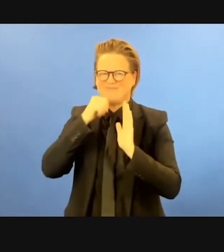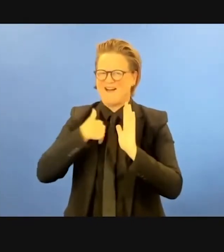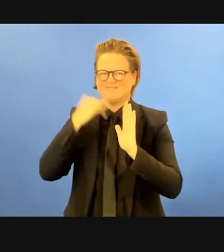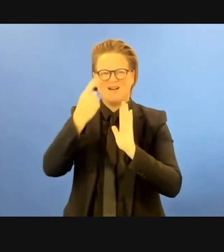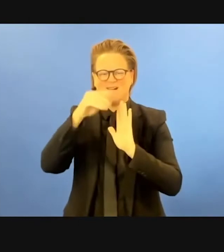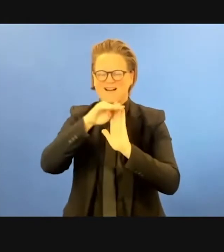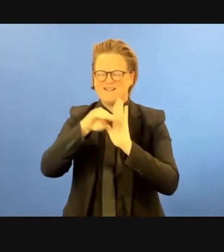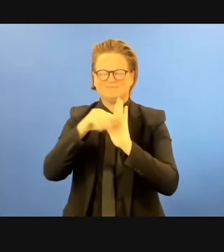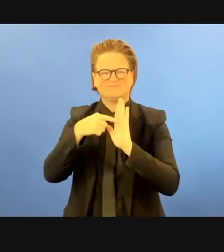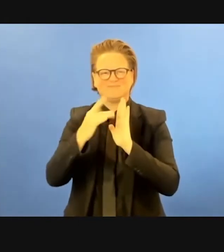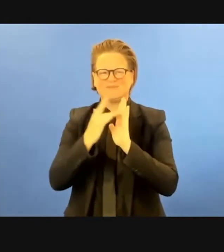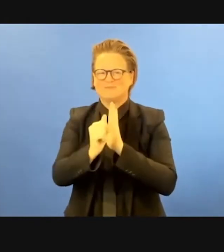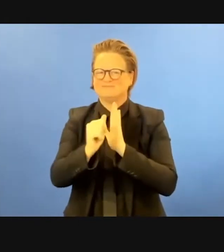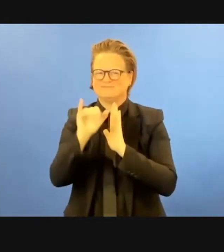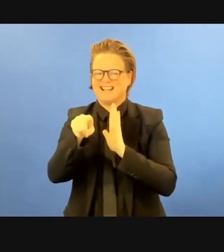All right.